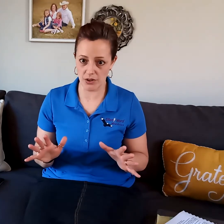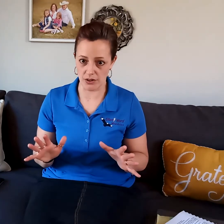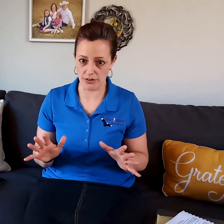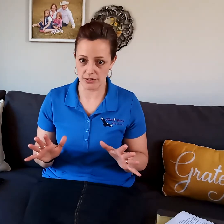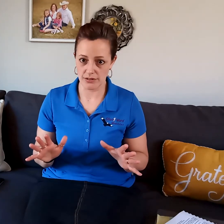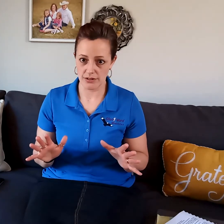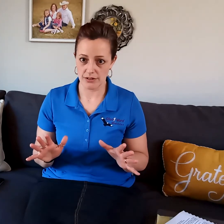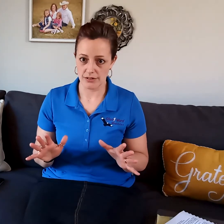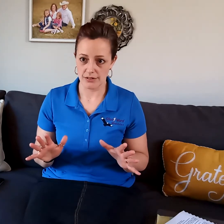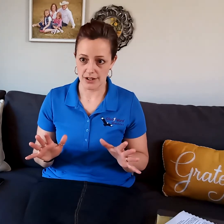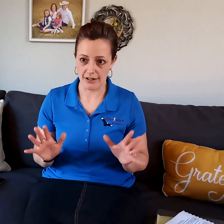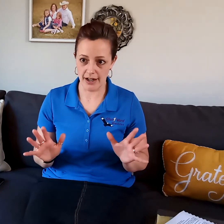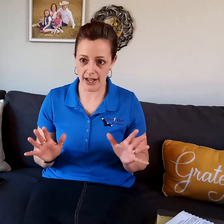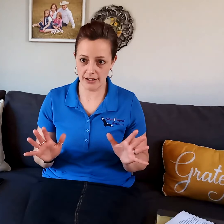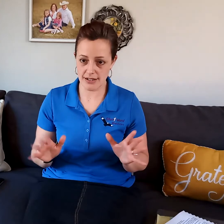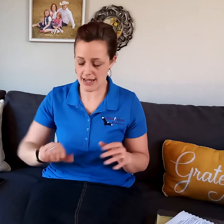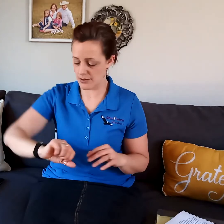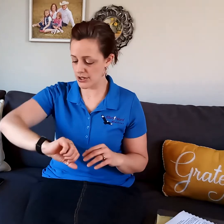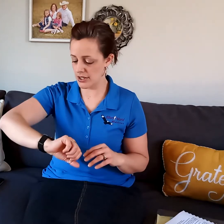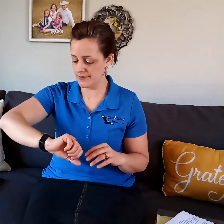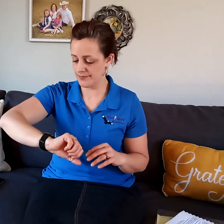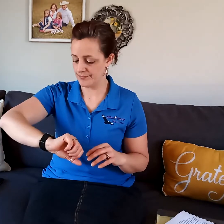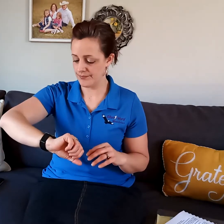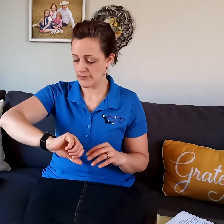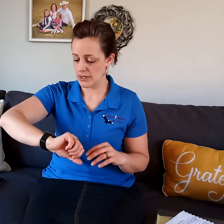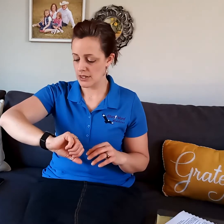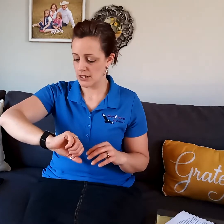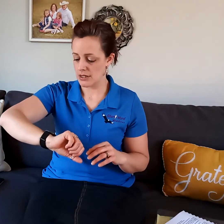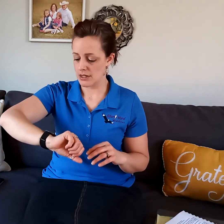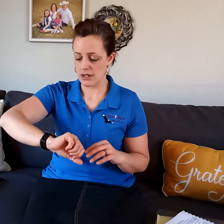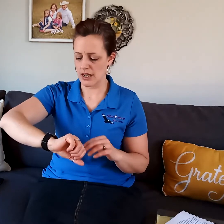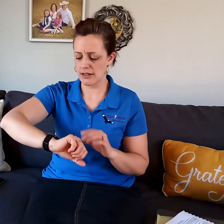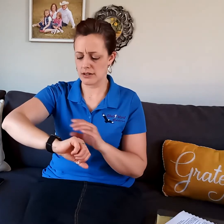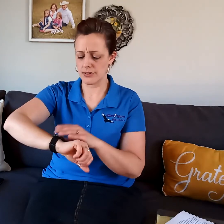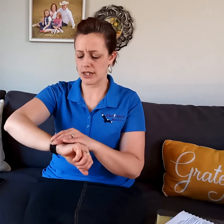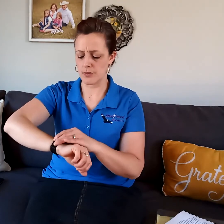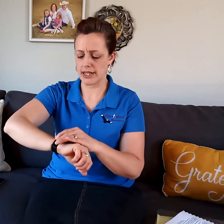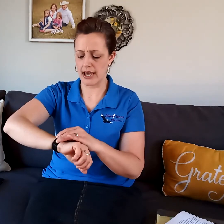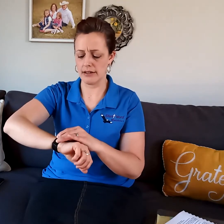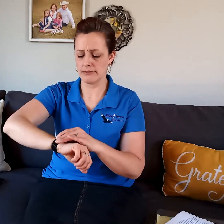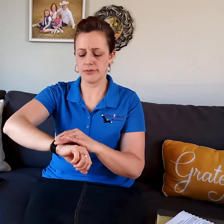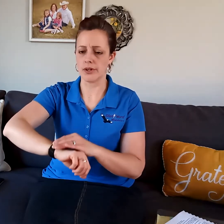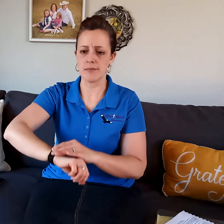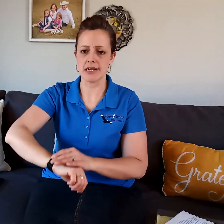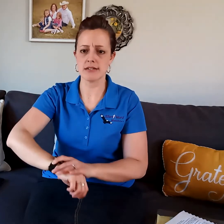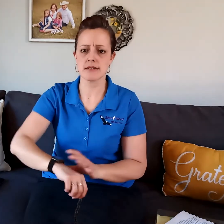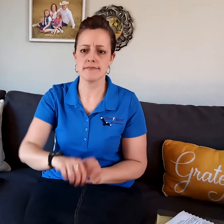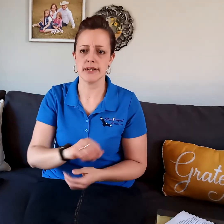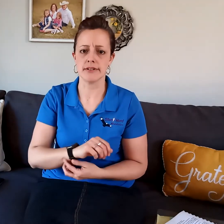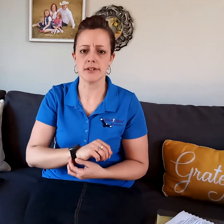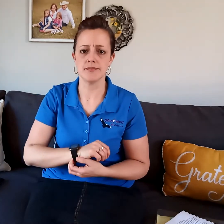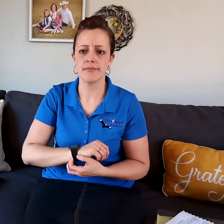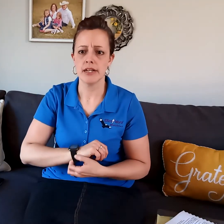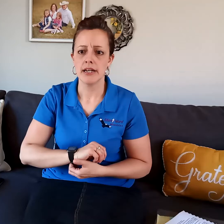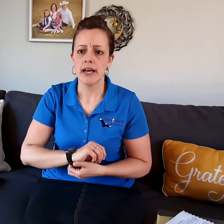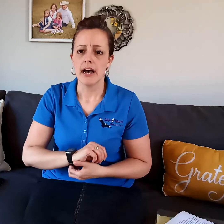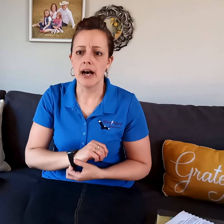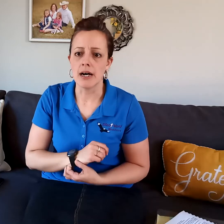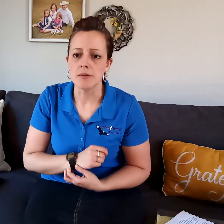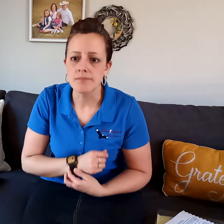learned. All right? Sound good? I don't think we get 40 minutes. I don't know. Let